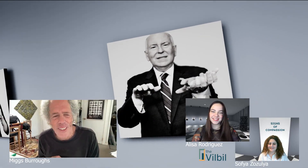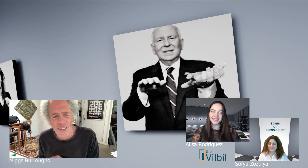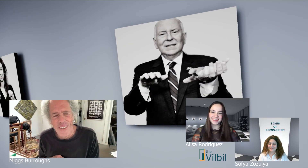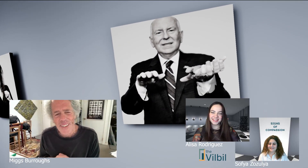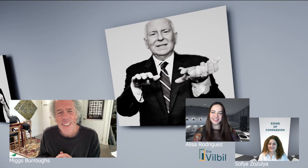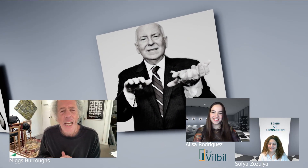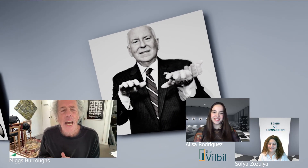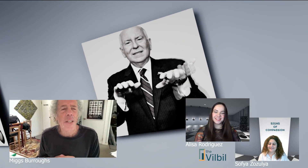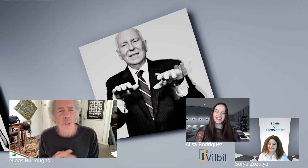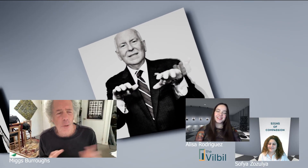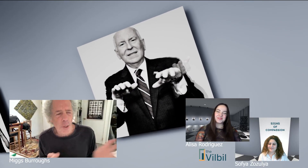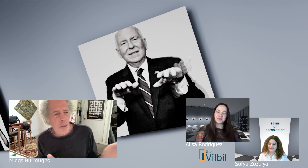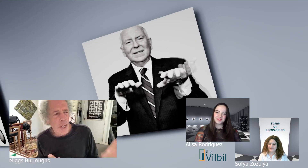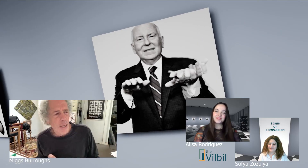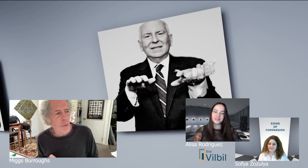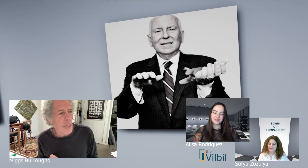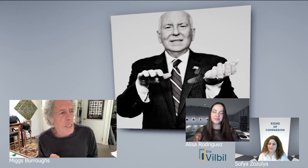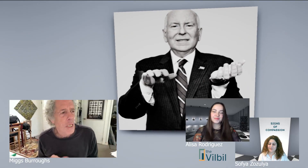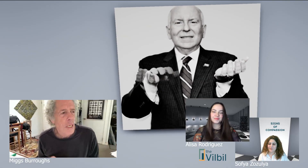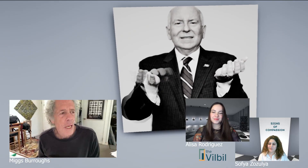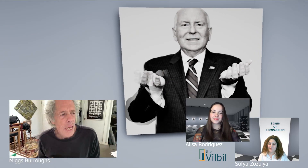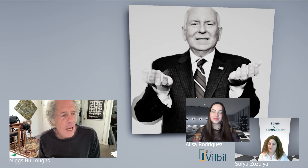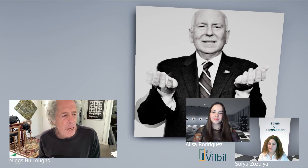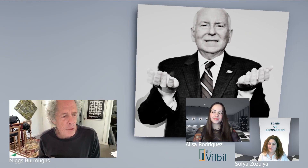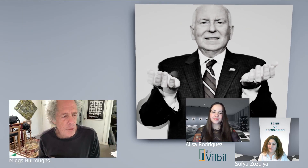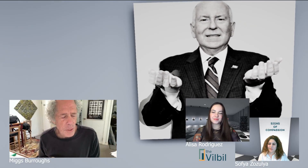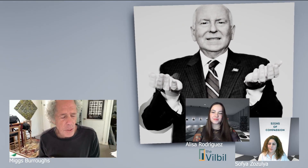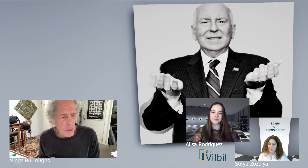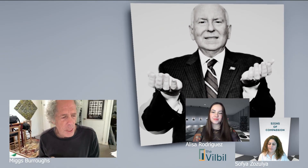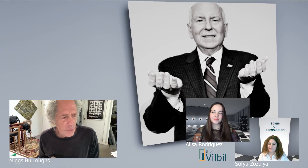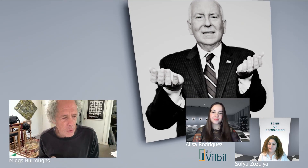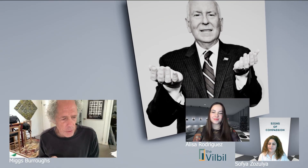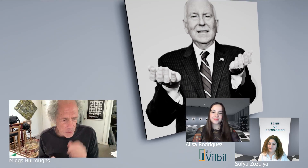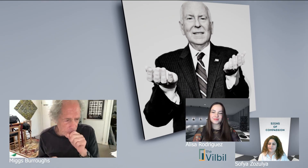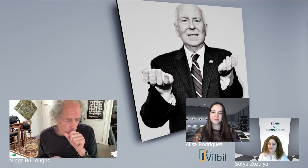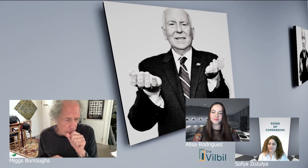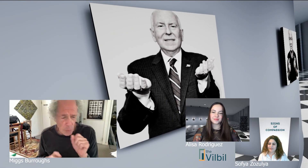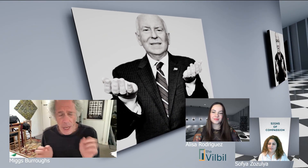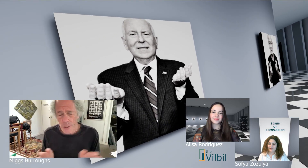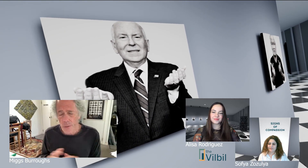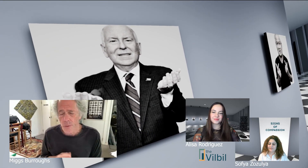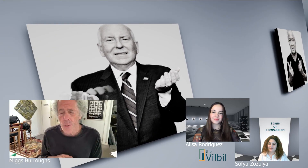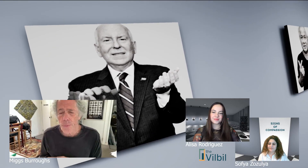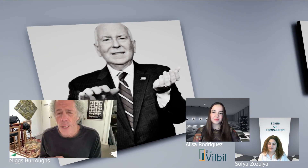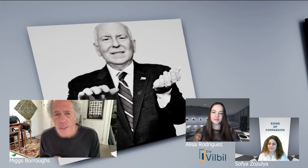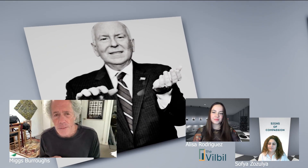together. And then, so it was at the library, and it was very successful. I mean, the reaction was very positive.